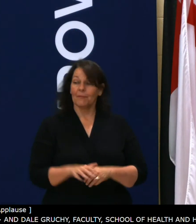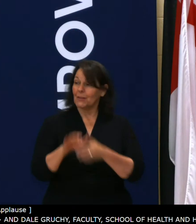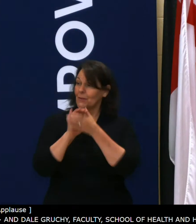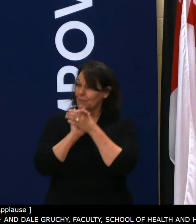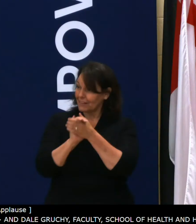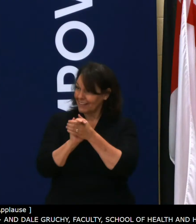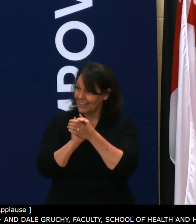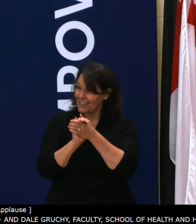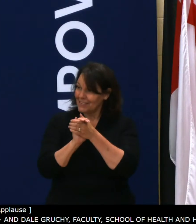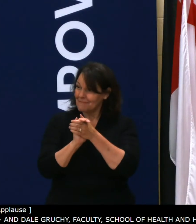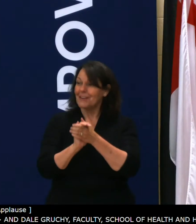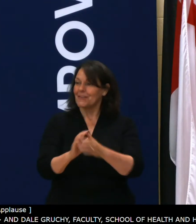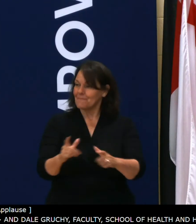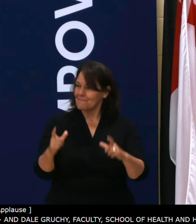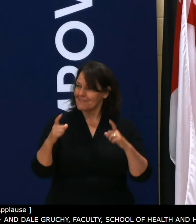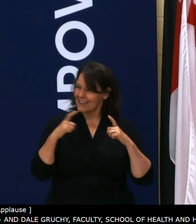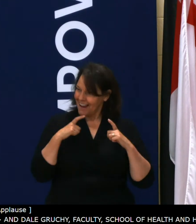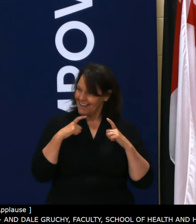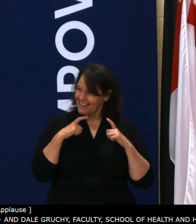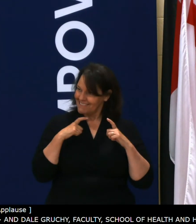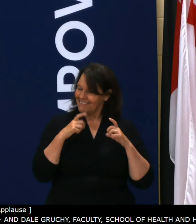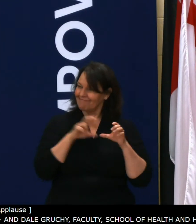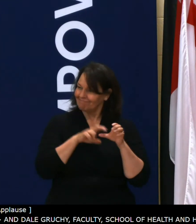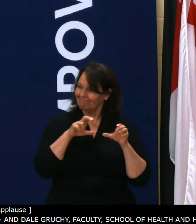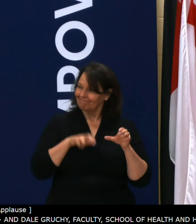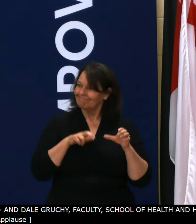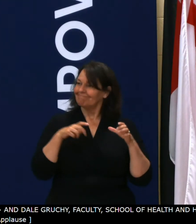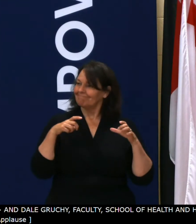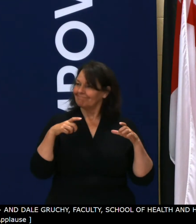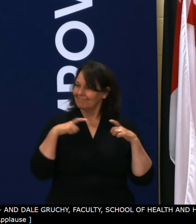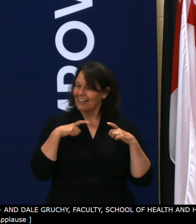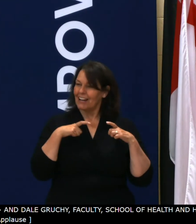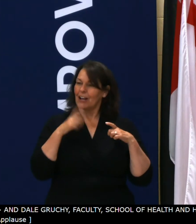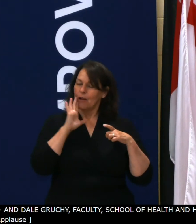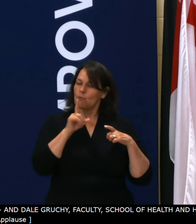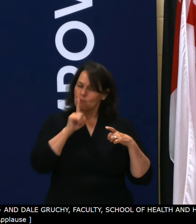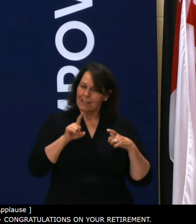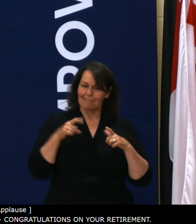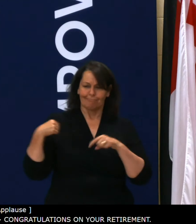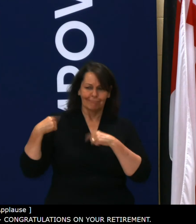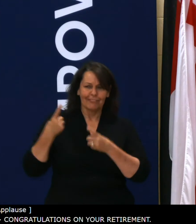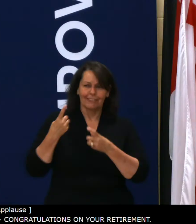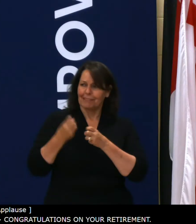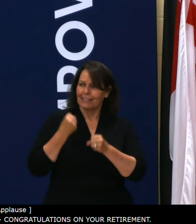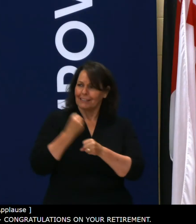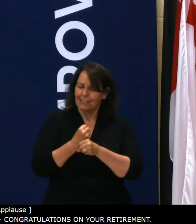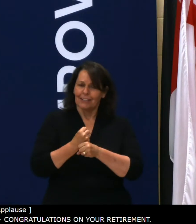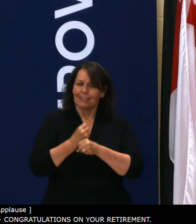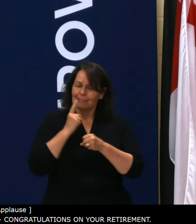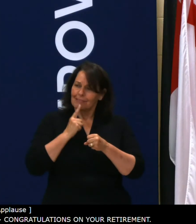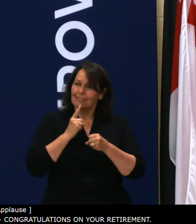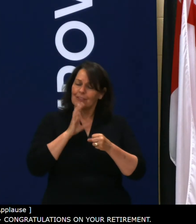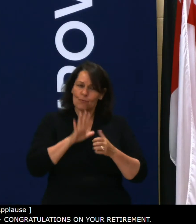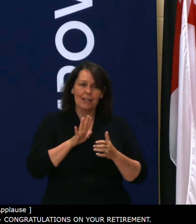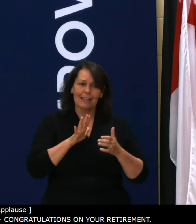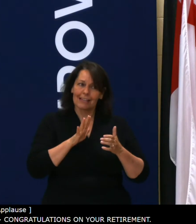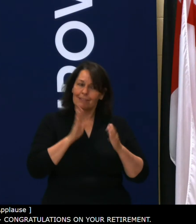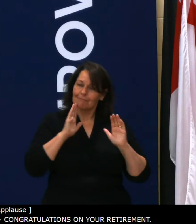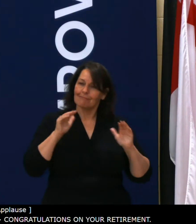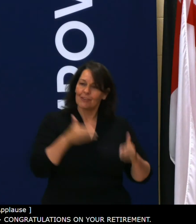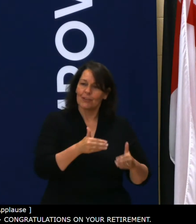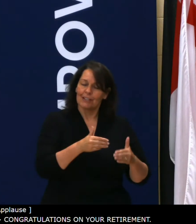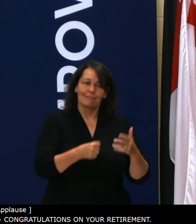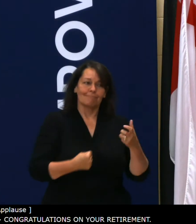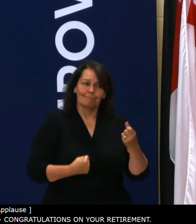Congratulations on your retirement. Thank you for putting your heart and soul into supporting our students and imprinting a legacy of